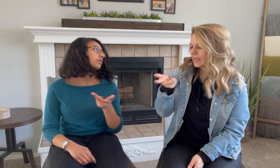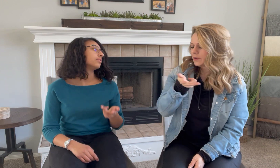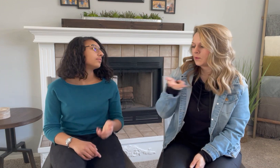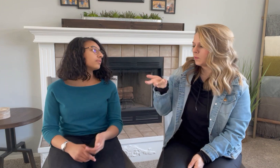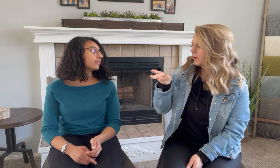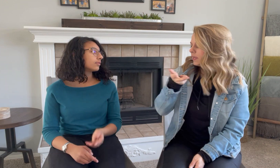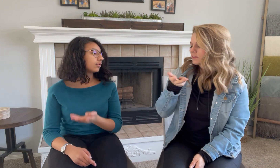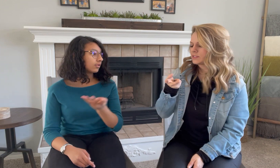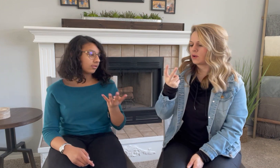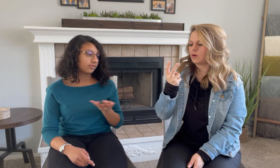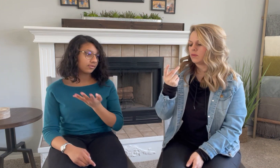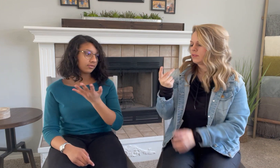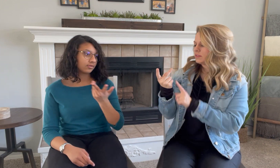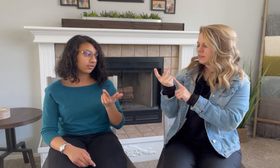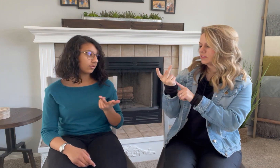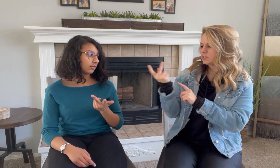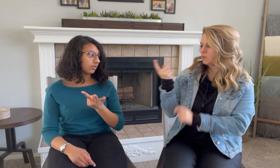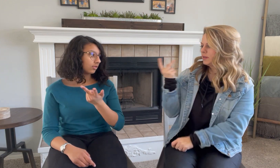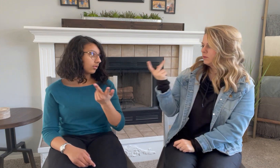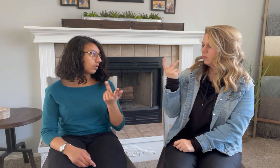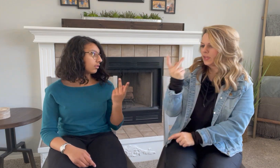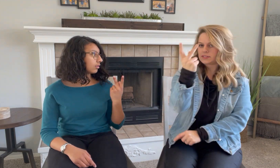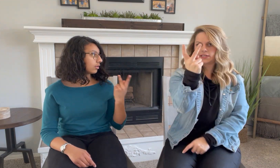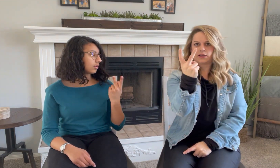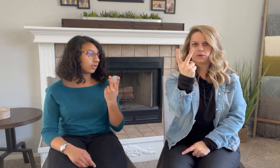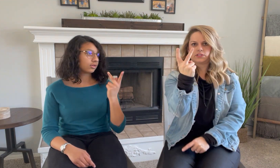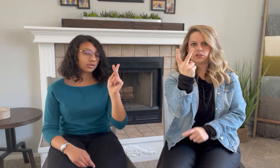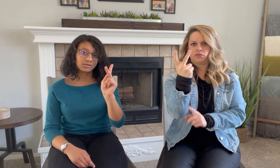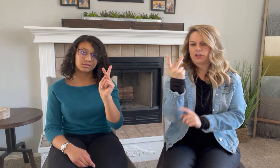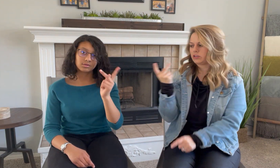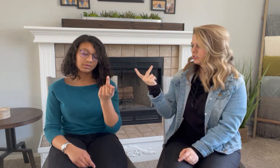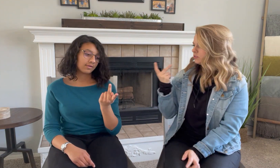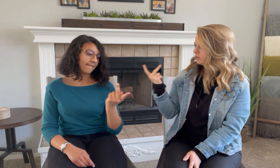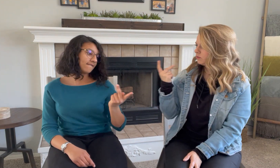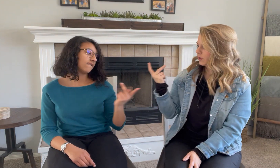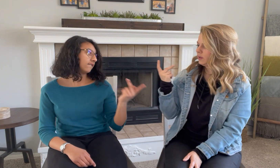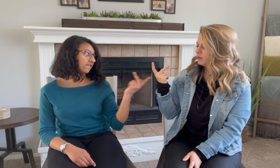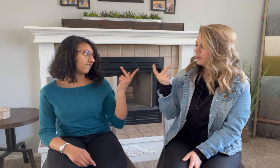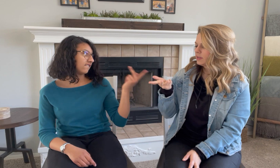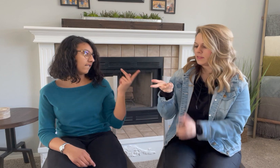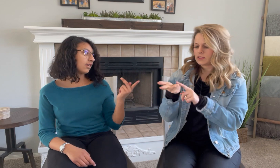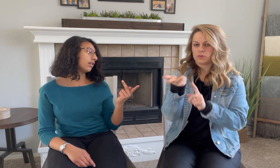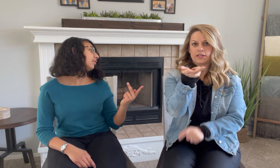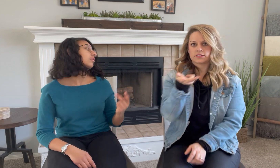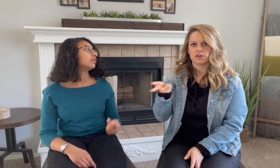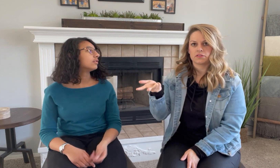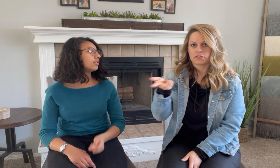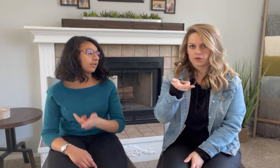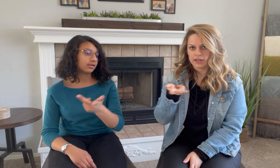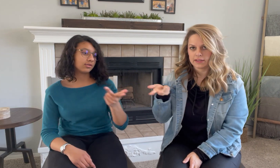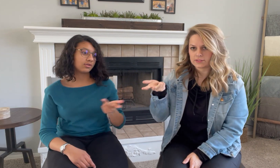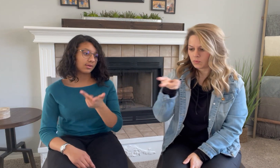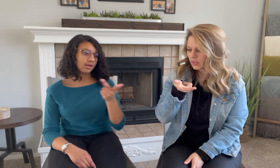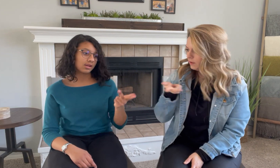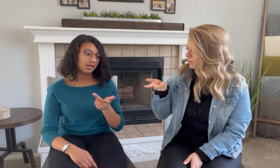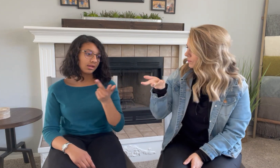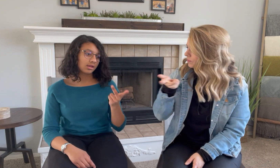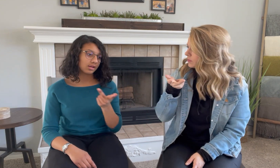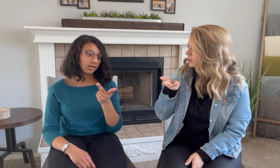sign we. So this one, we is like with 2 fingers, we. This one is 3, is we.